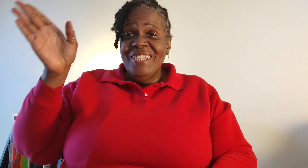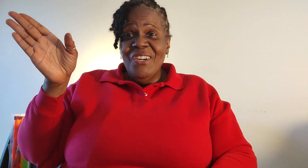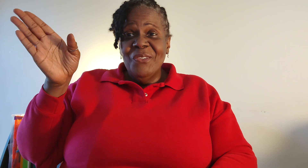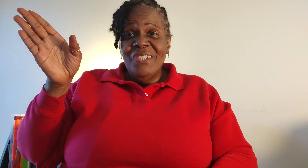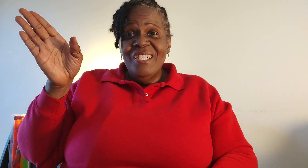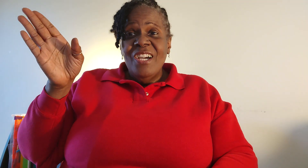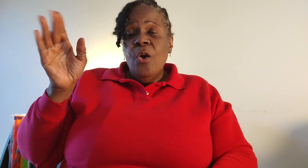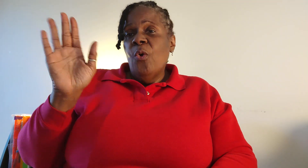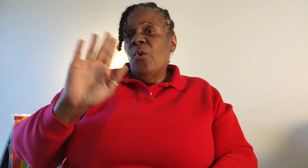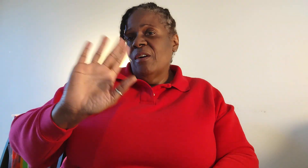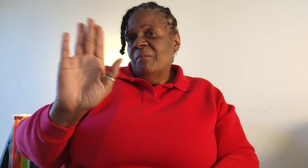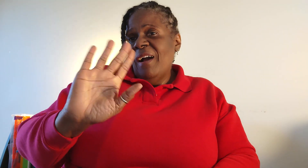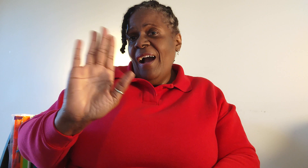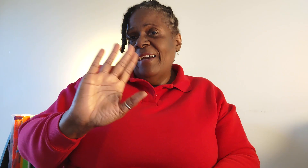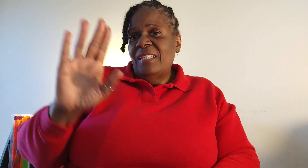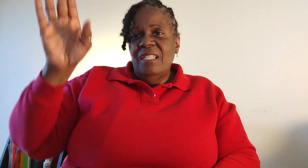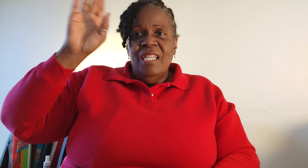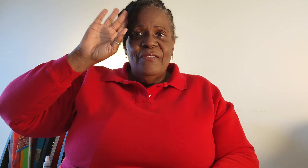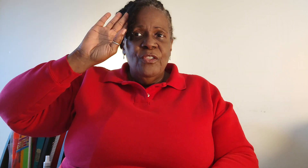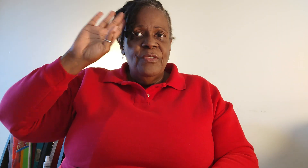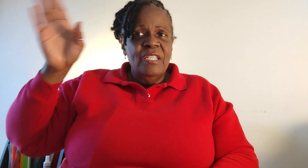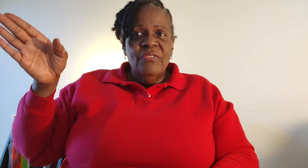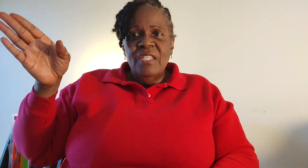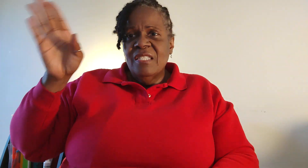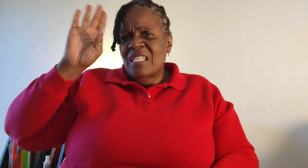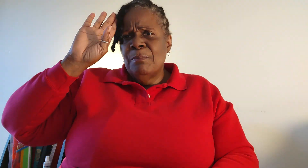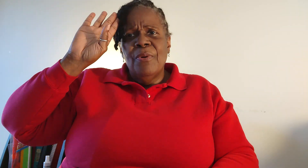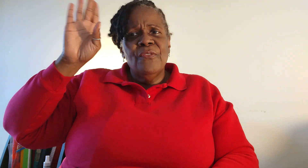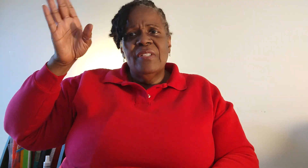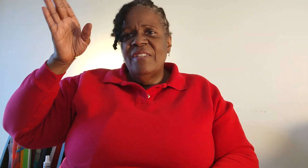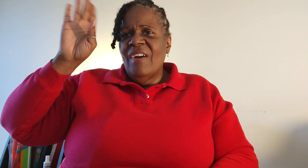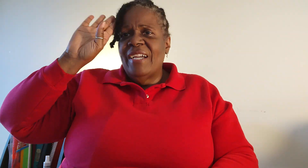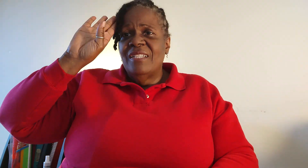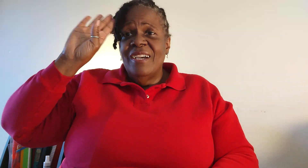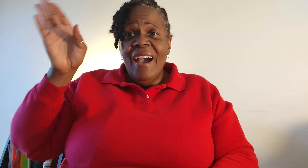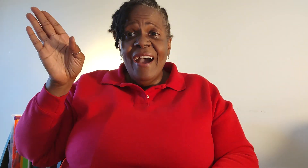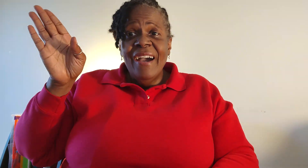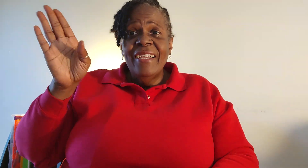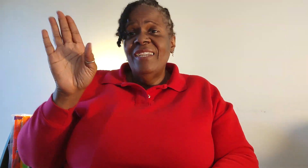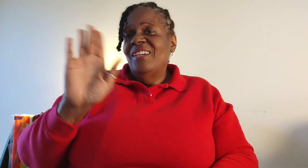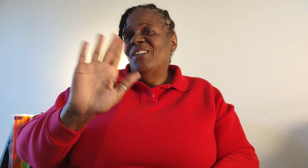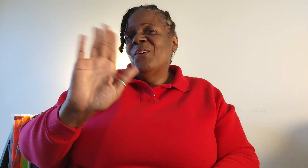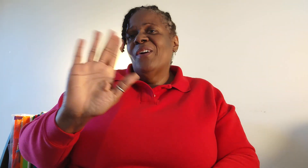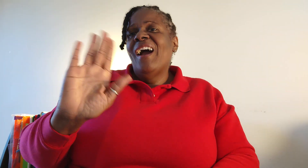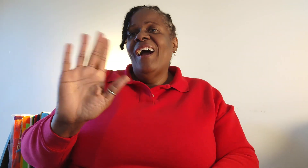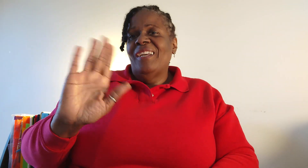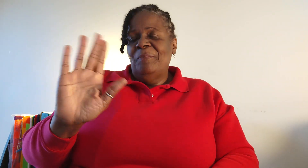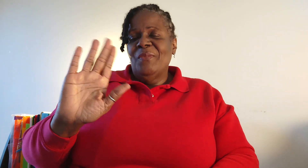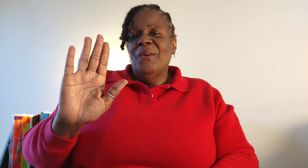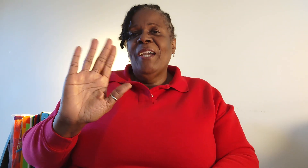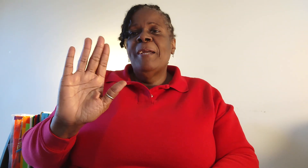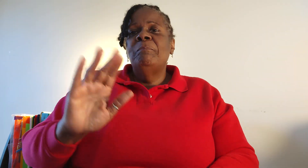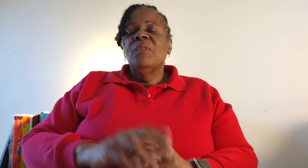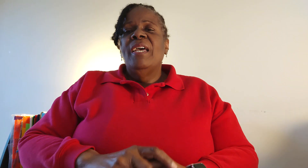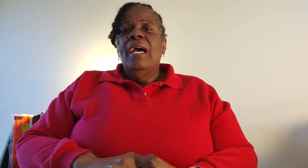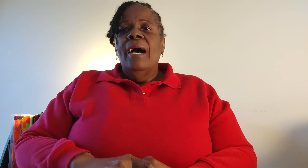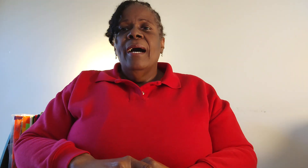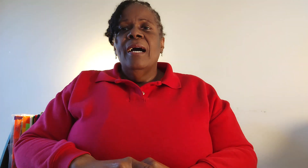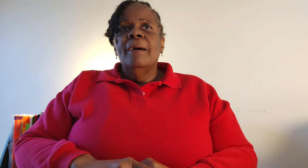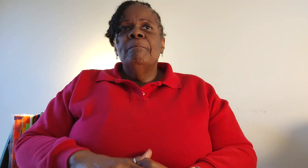hello or hi. If you forget this, that's perfectly fine. Hi or hi, okay.